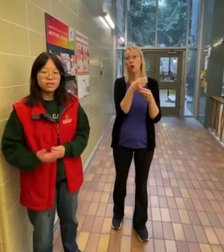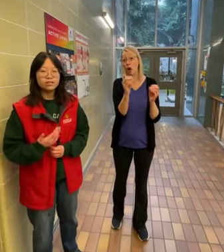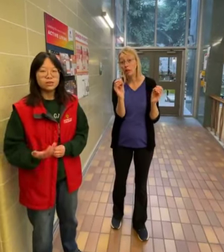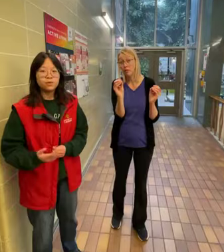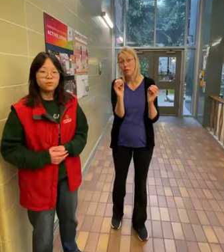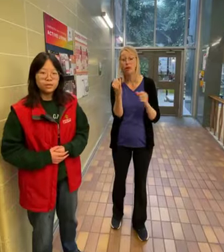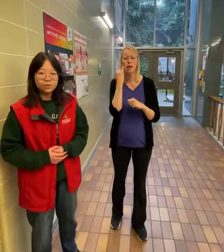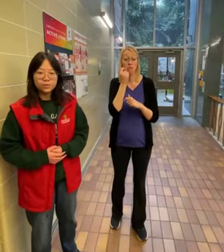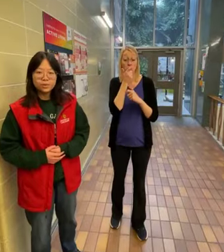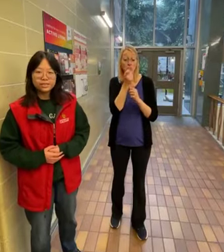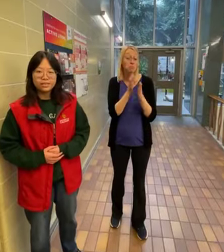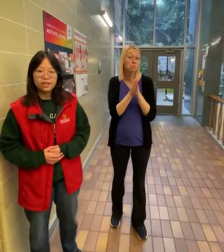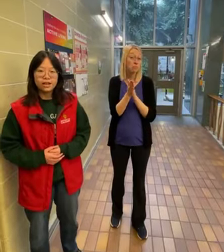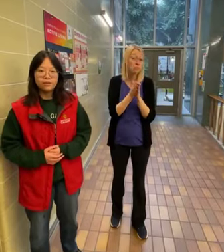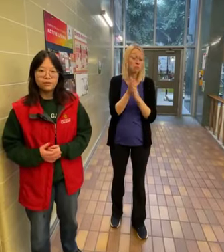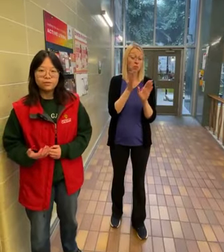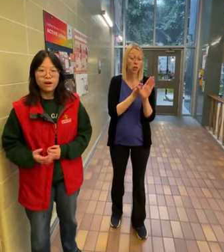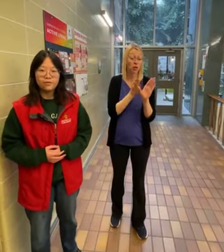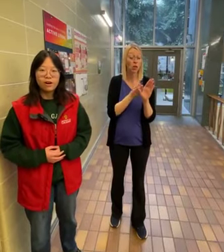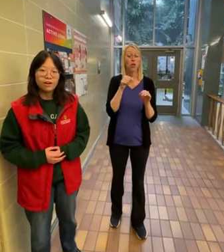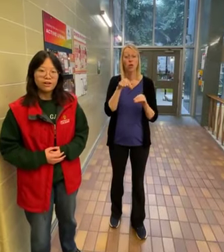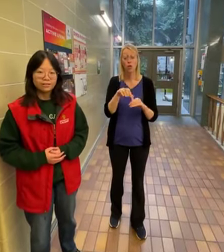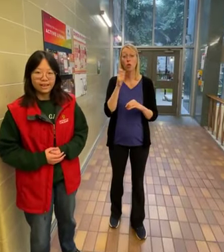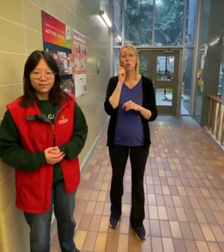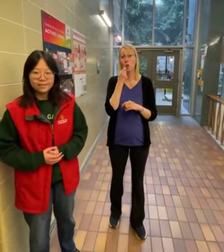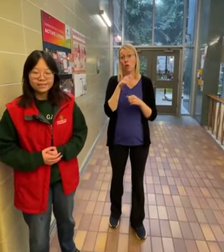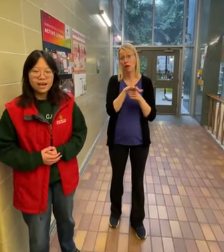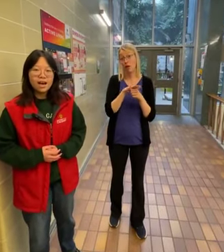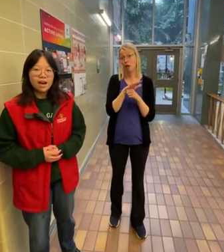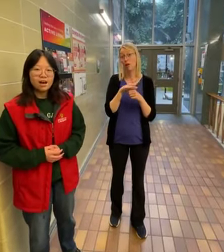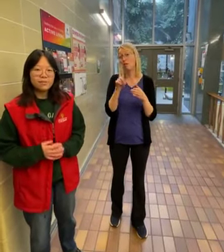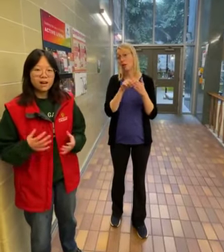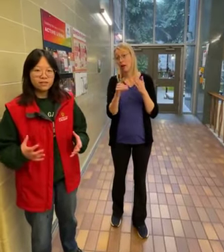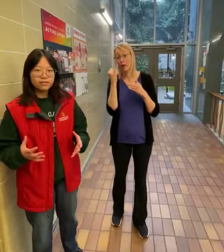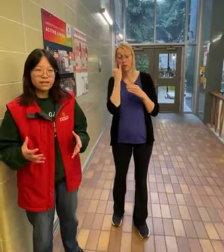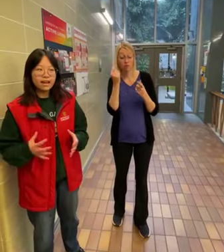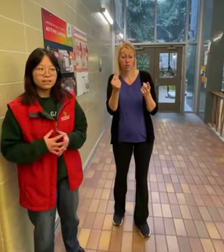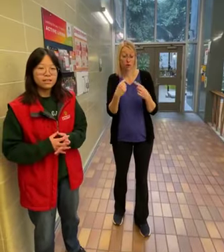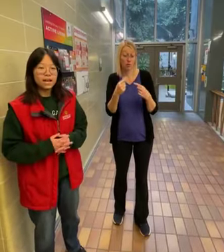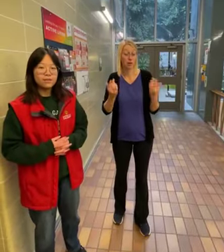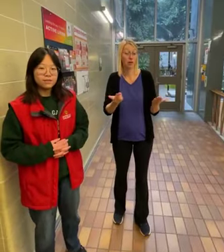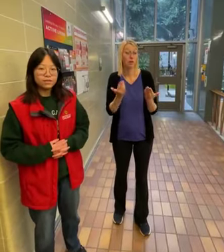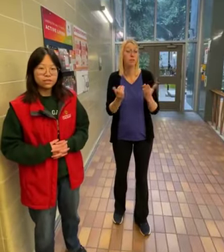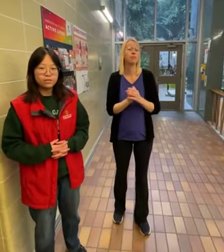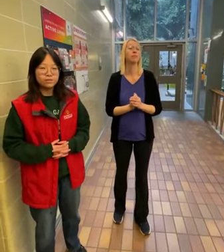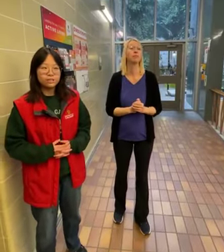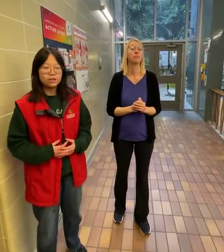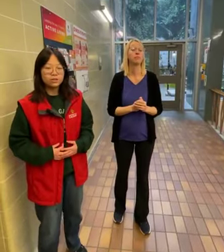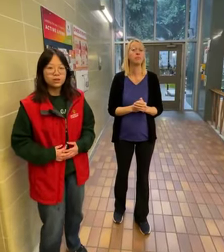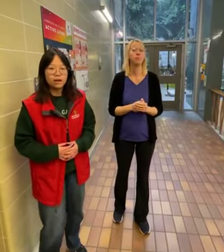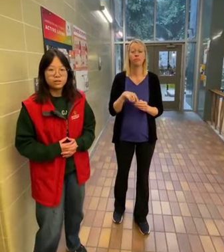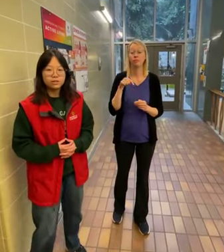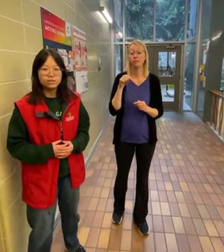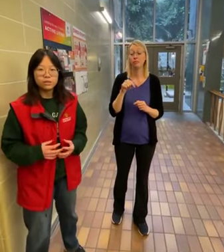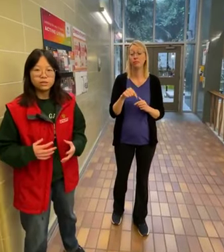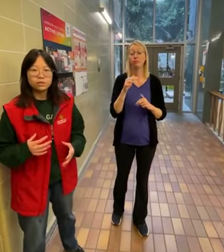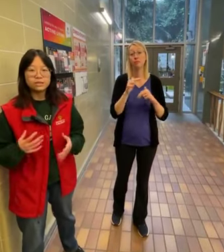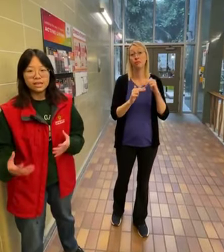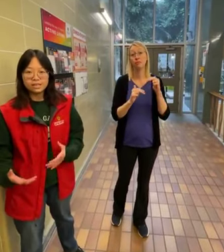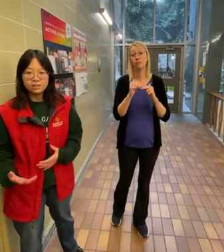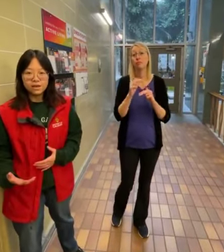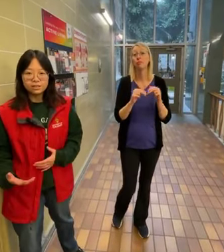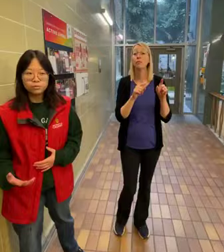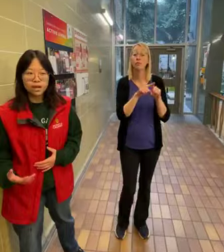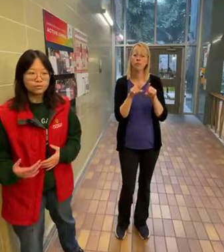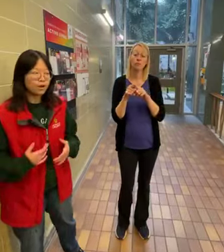in psychology, this could be a really cool place to check out if you ever are on campus. But other than that, the administration building also houses a really